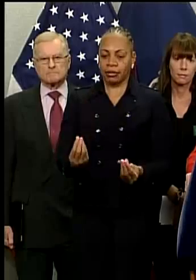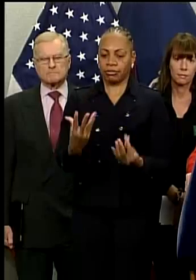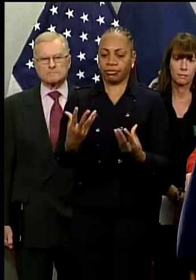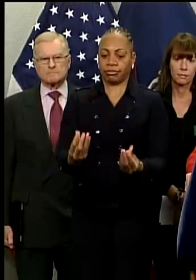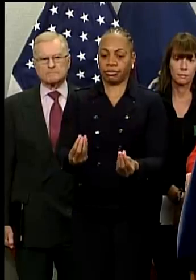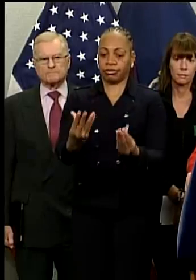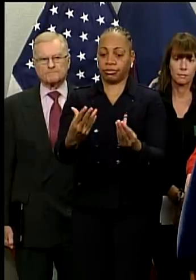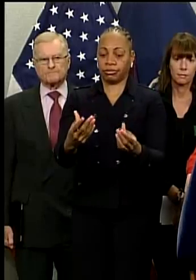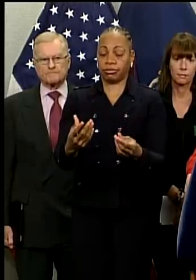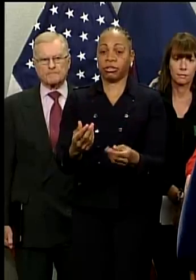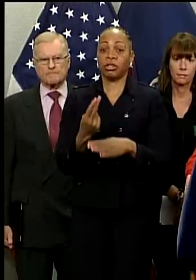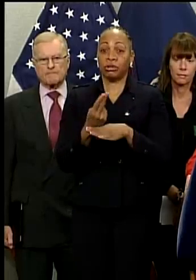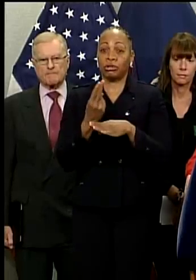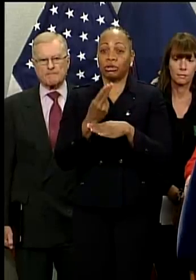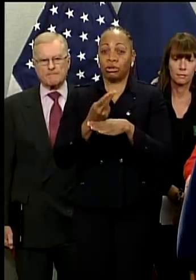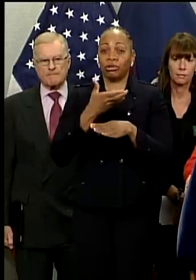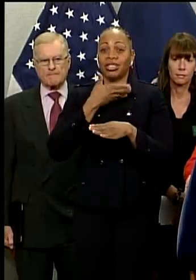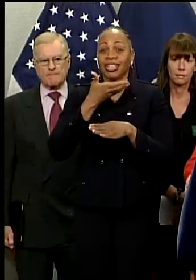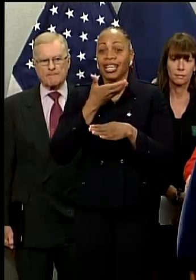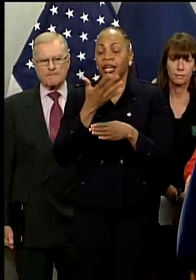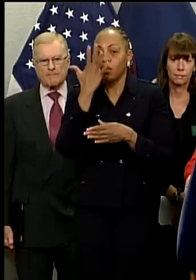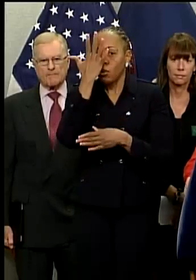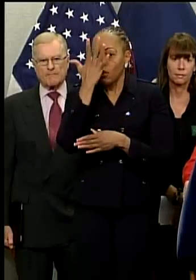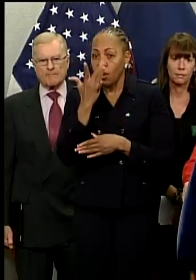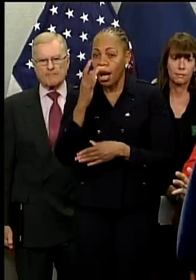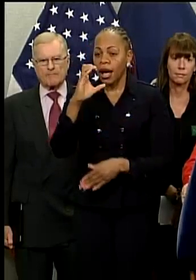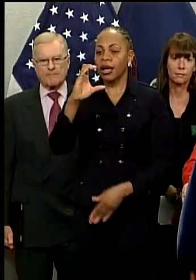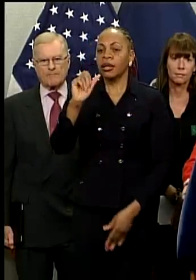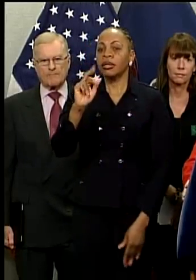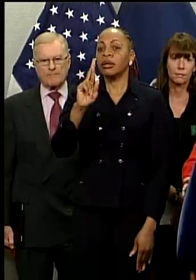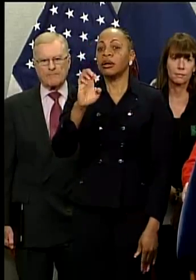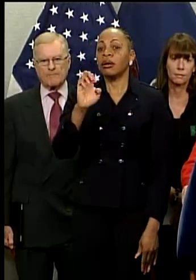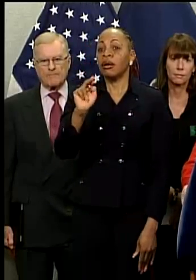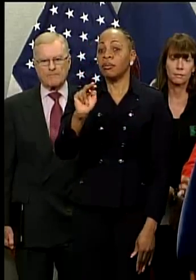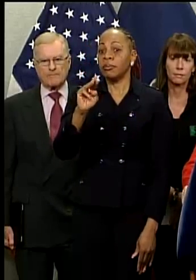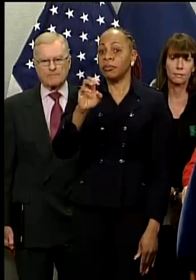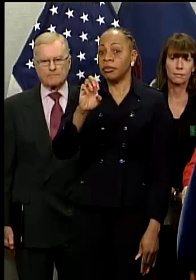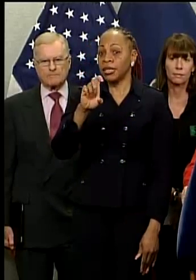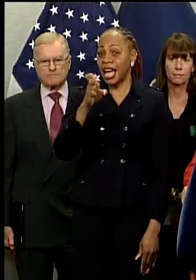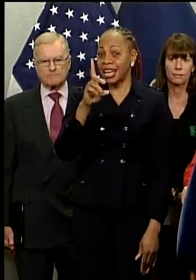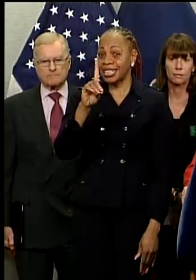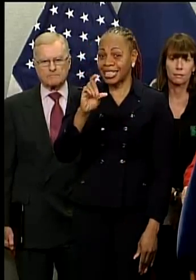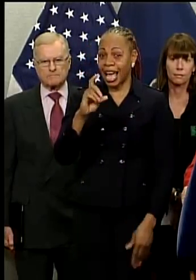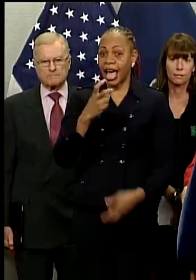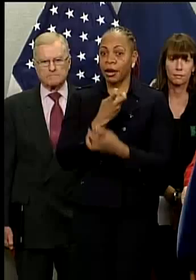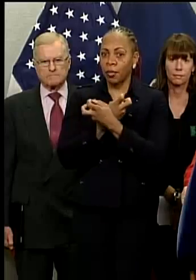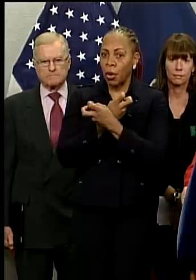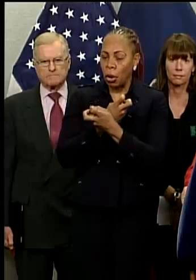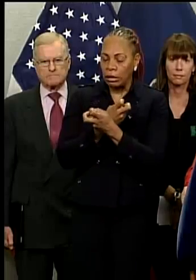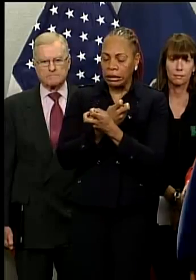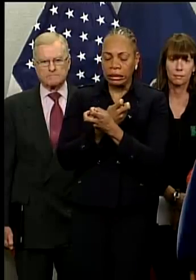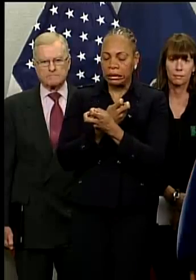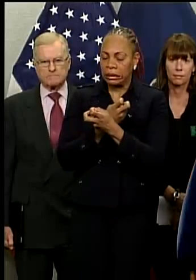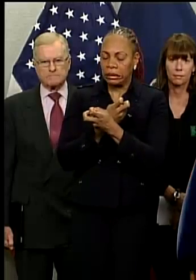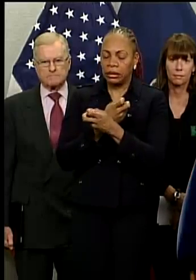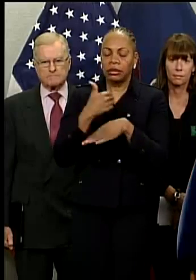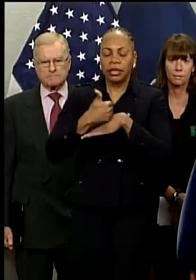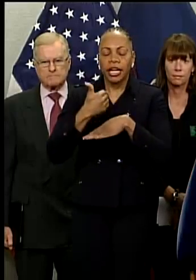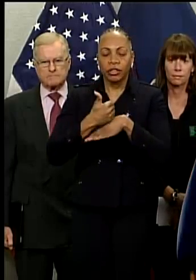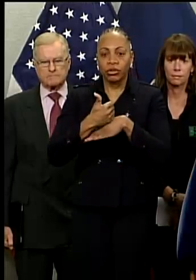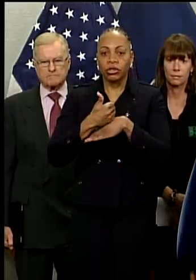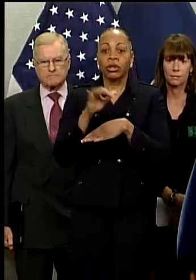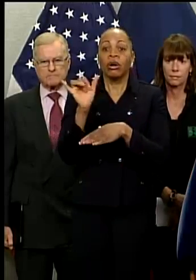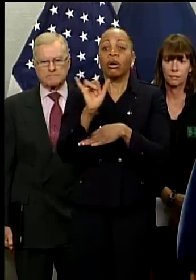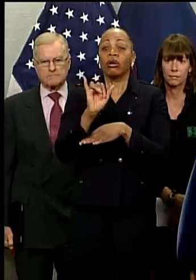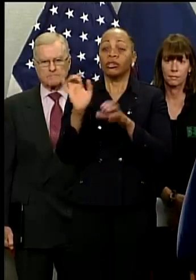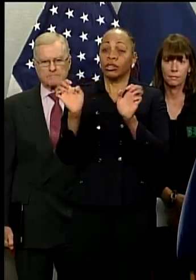homes. That can lead to carbon monoxide poisoning, which can be fatal. Now, as we do during all emergency